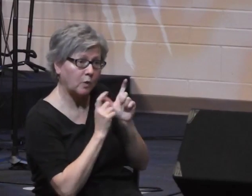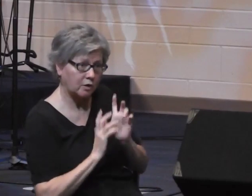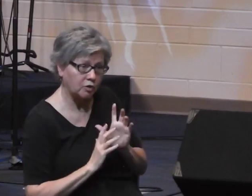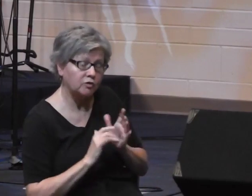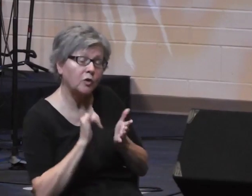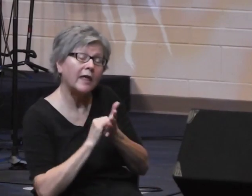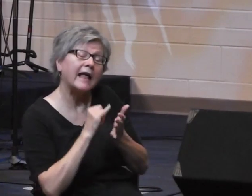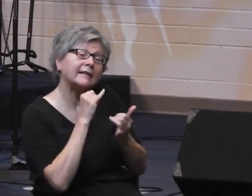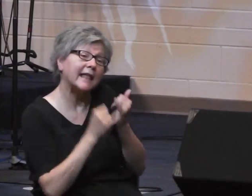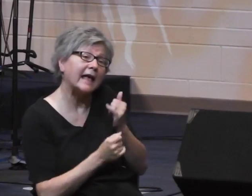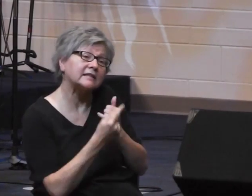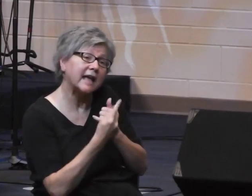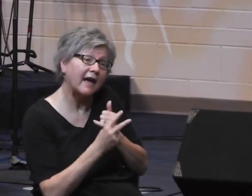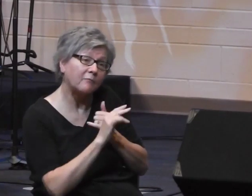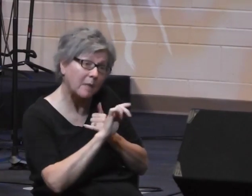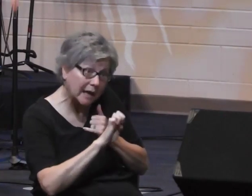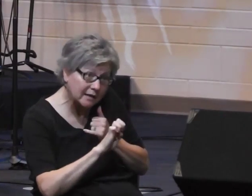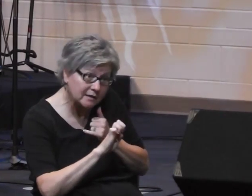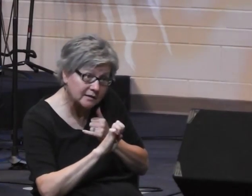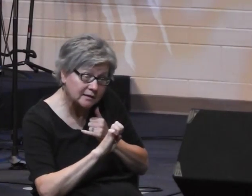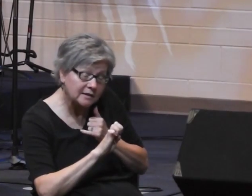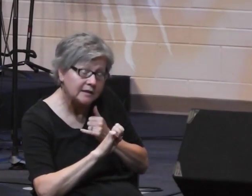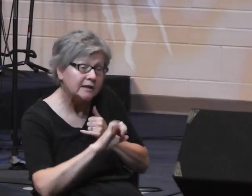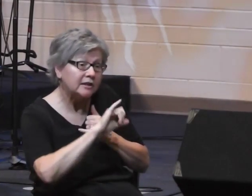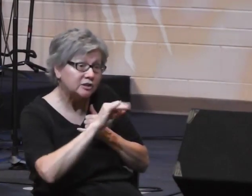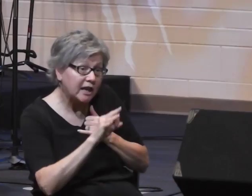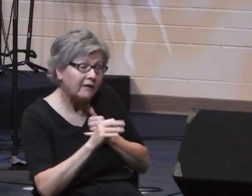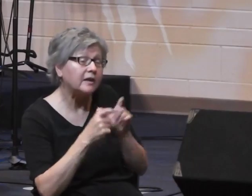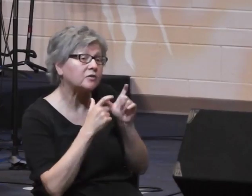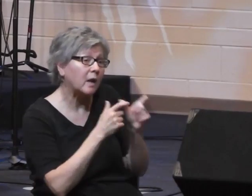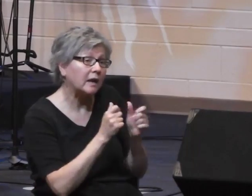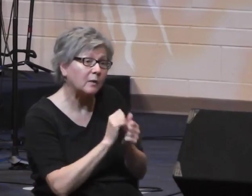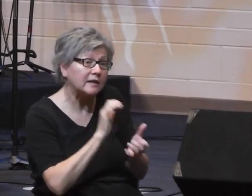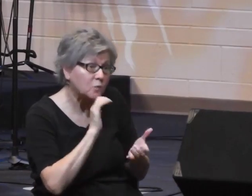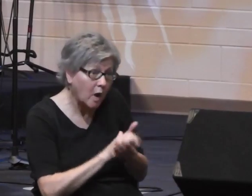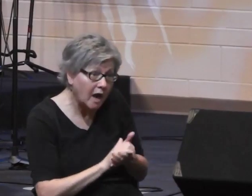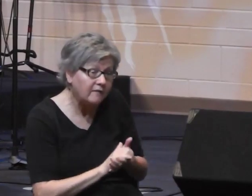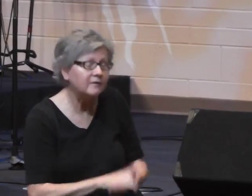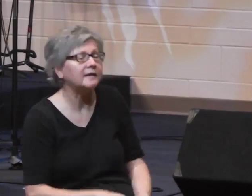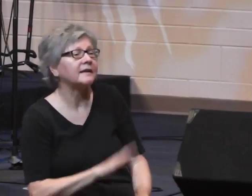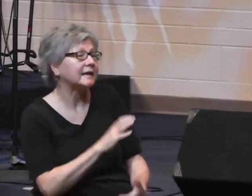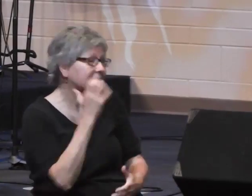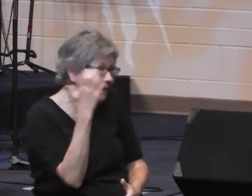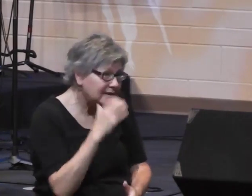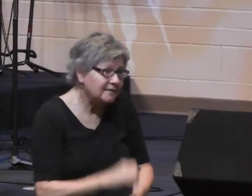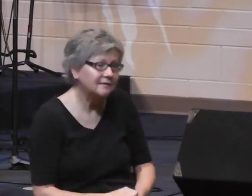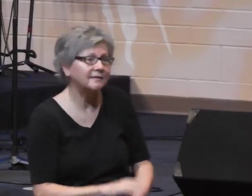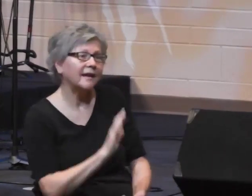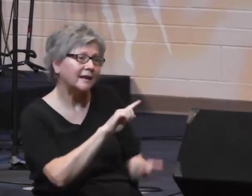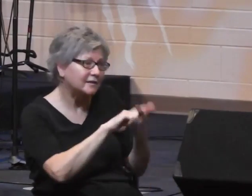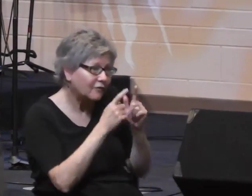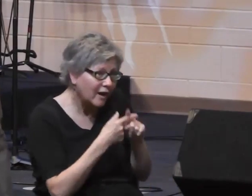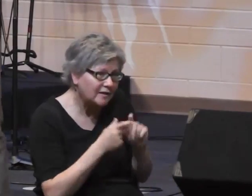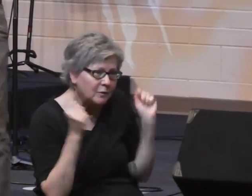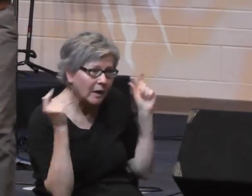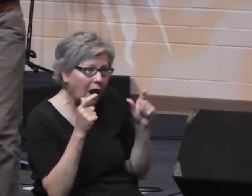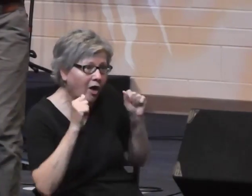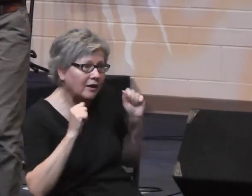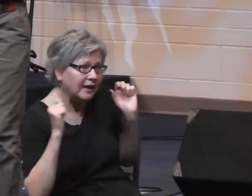mile, Jeff and his wife Ann and their 3 kids, and Brian and Sarah and cousin Brian and me get to